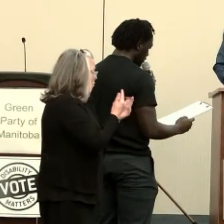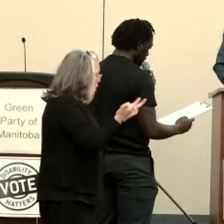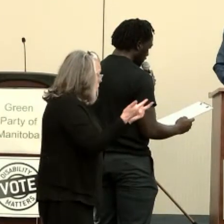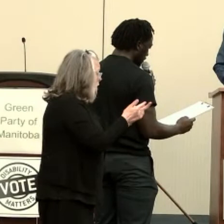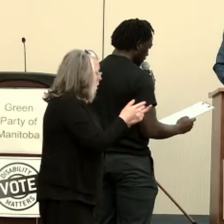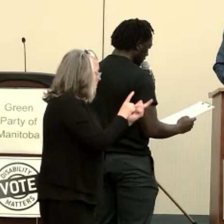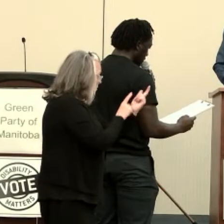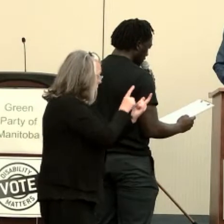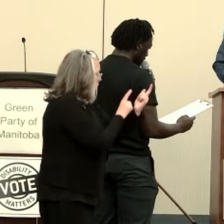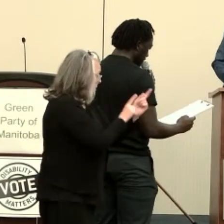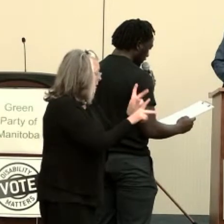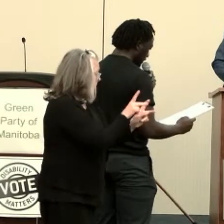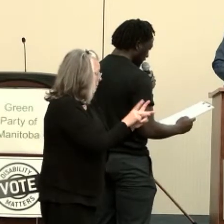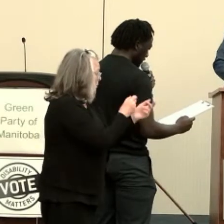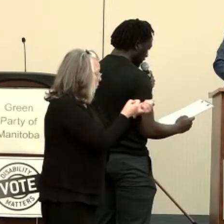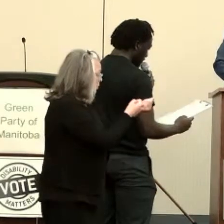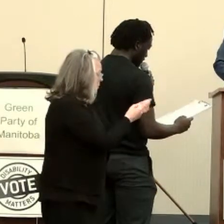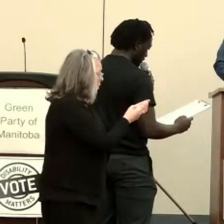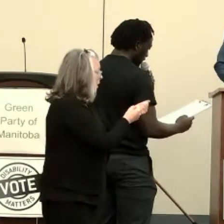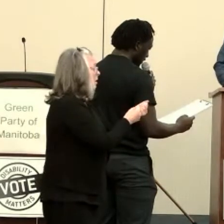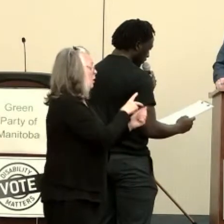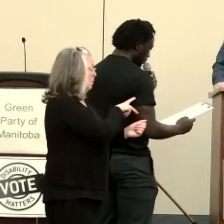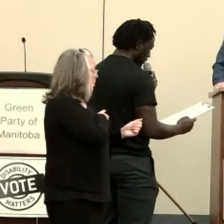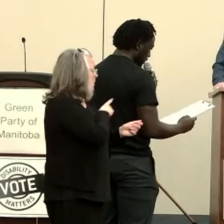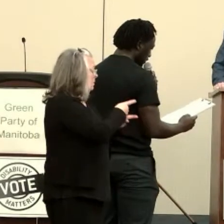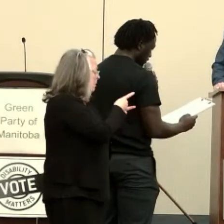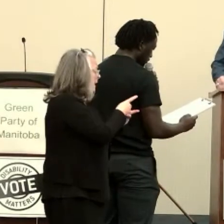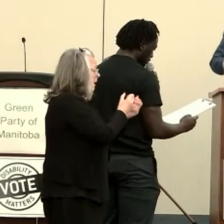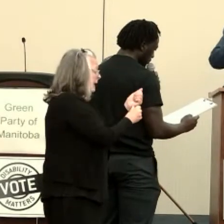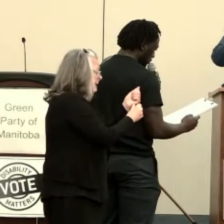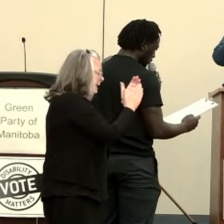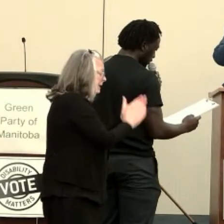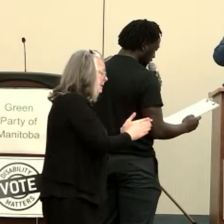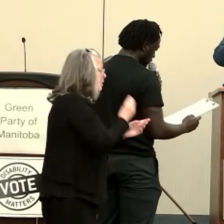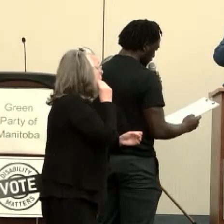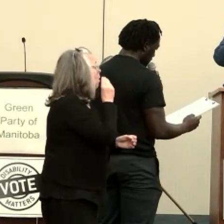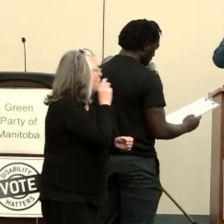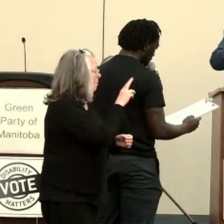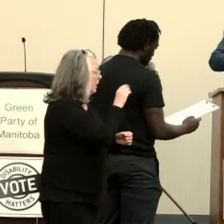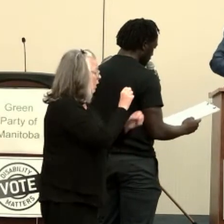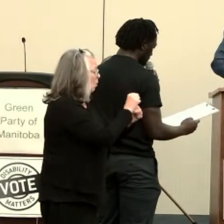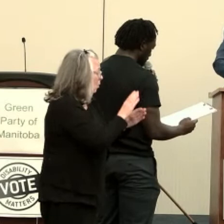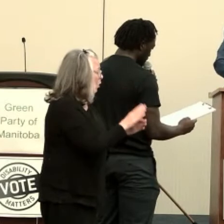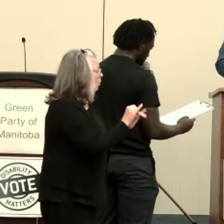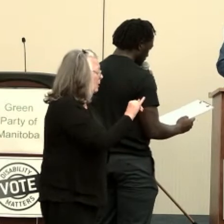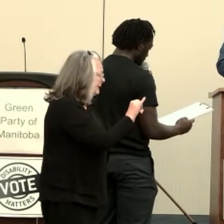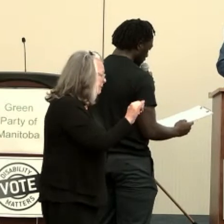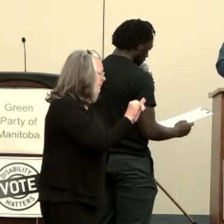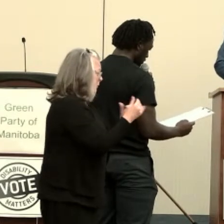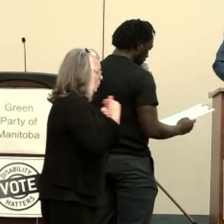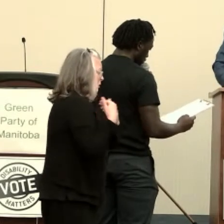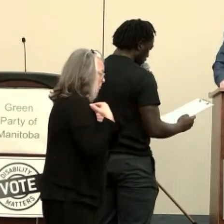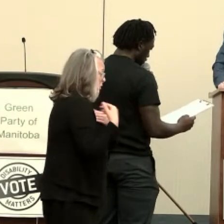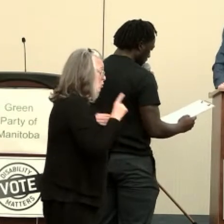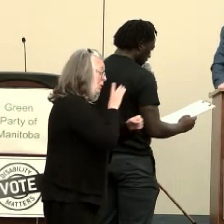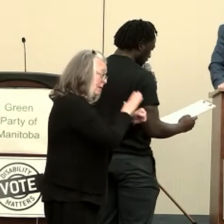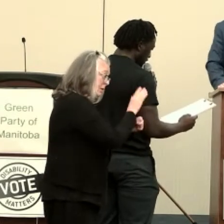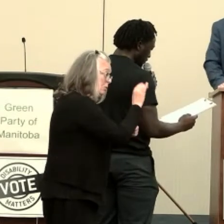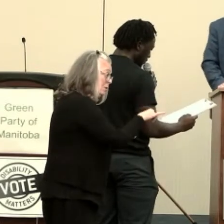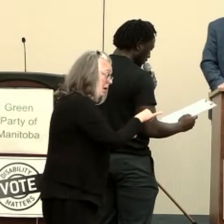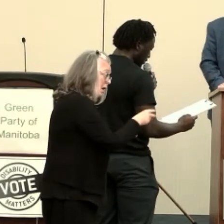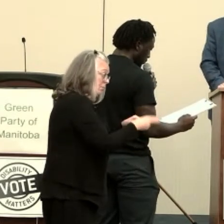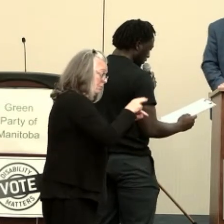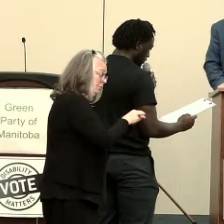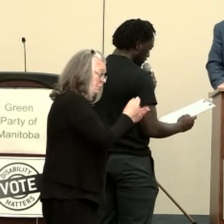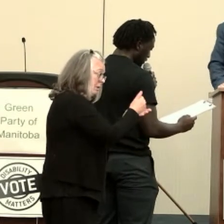support workers, personal care attendants, and home care workers with similar responsibilities? Will your